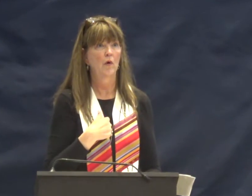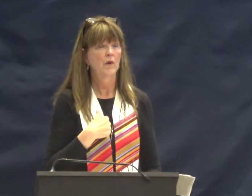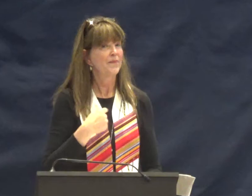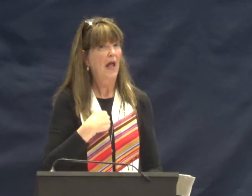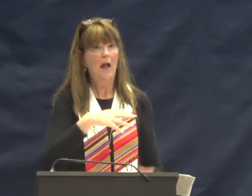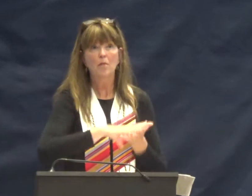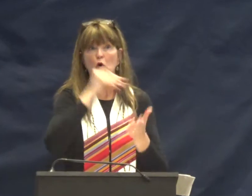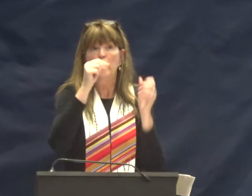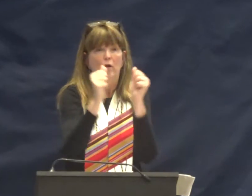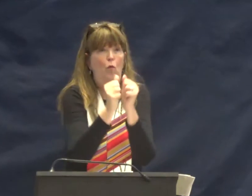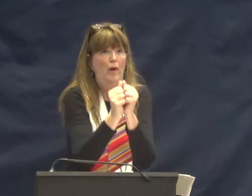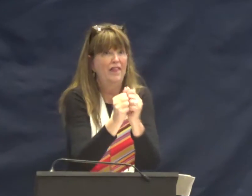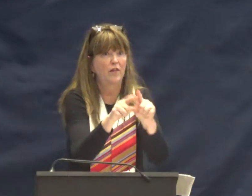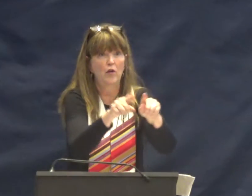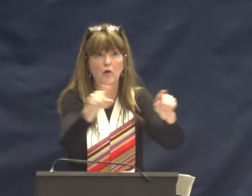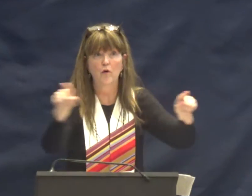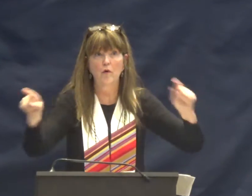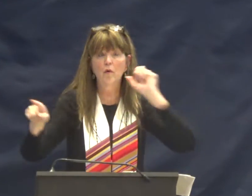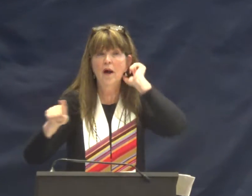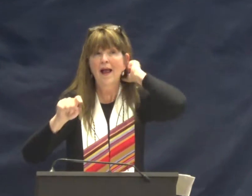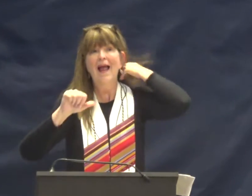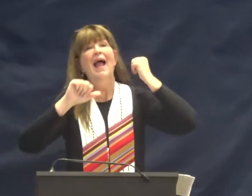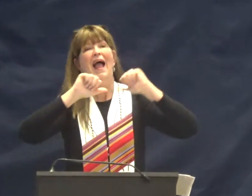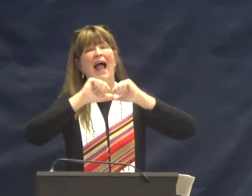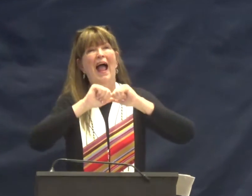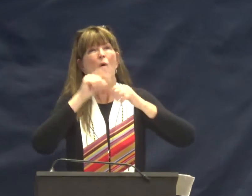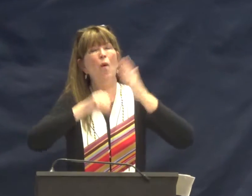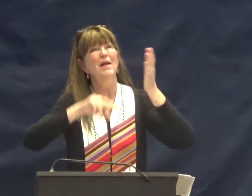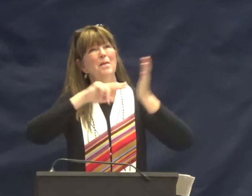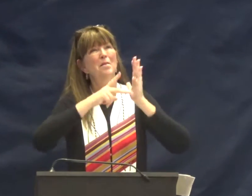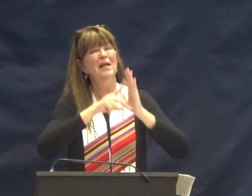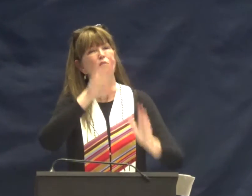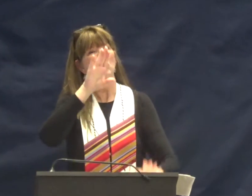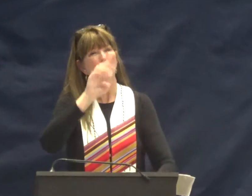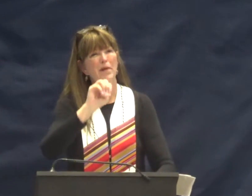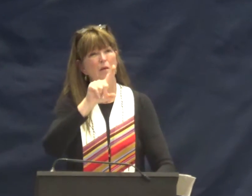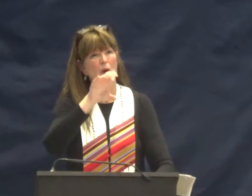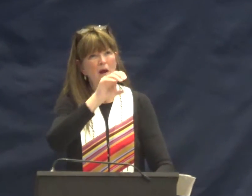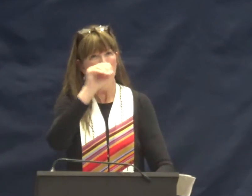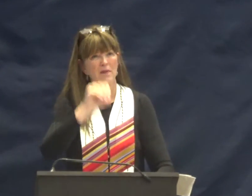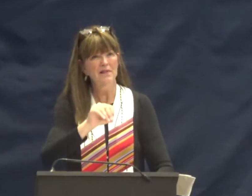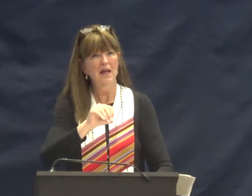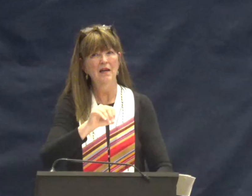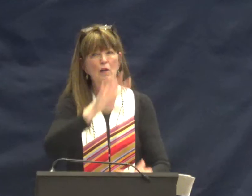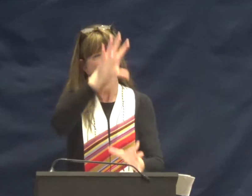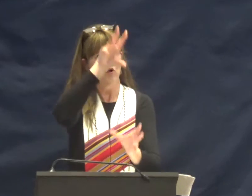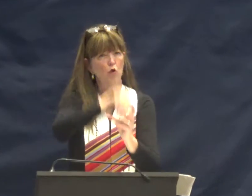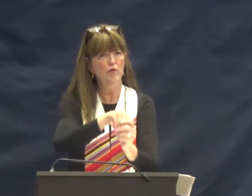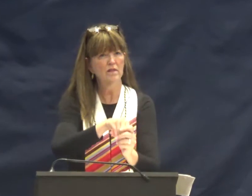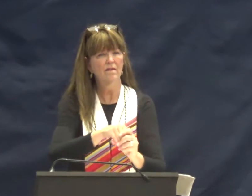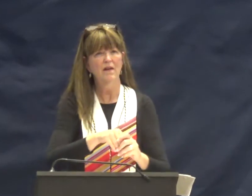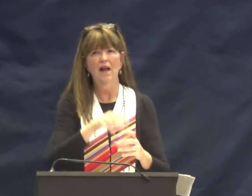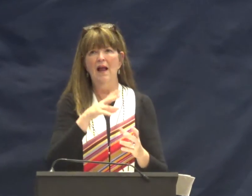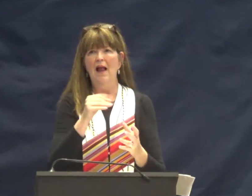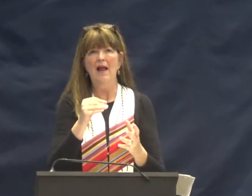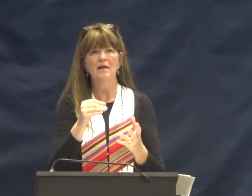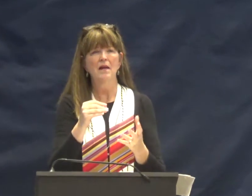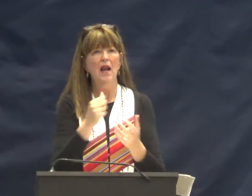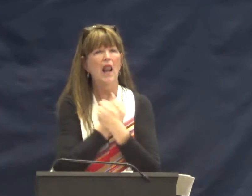too. I am learning right with y'all. What it means to be 100%